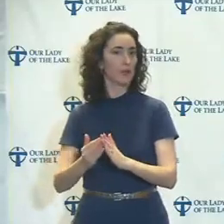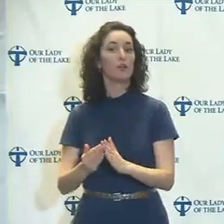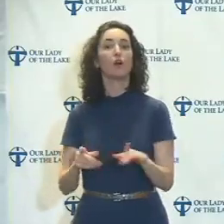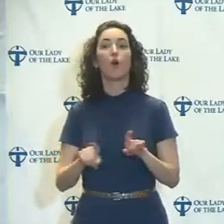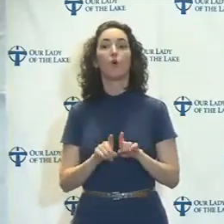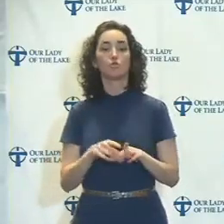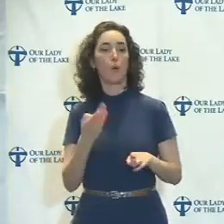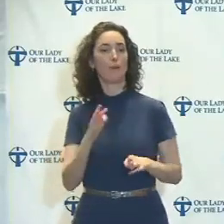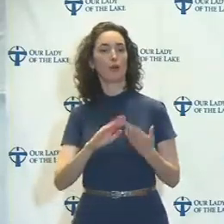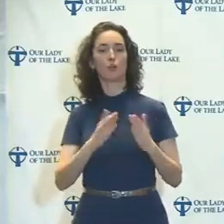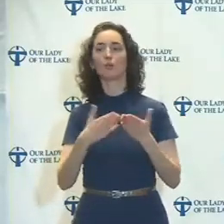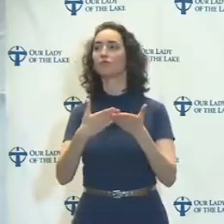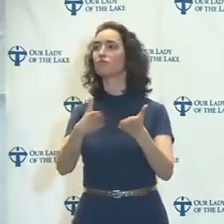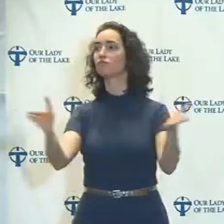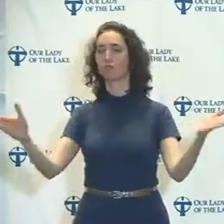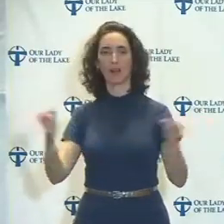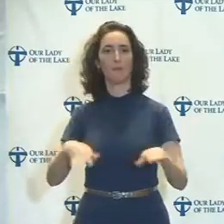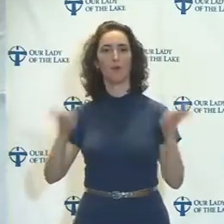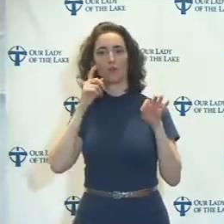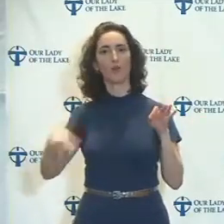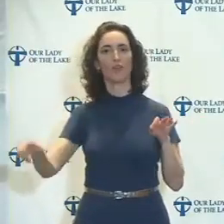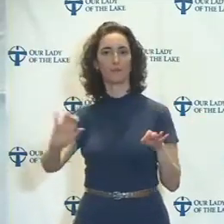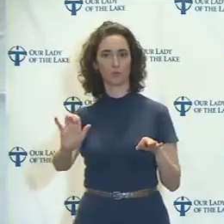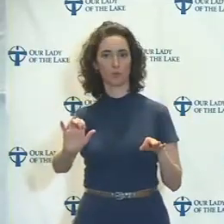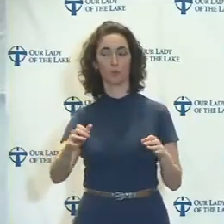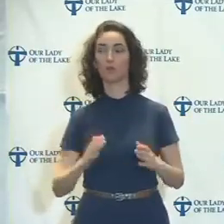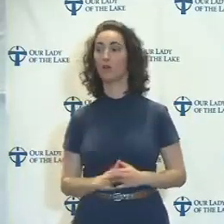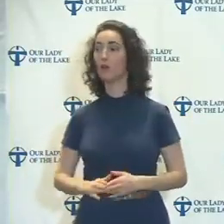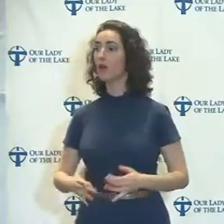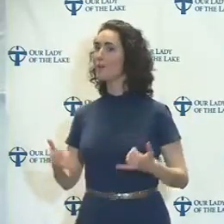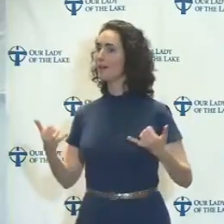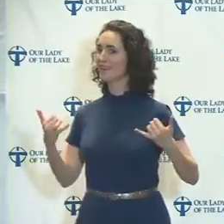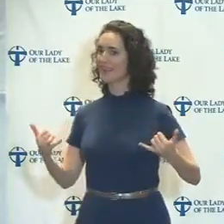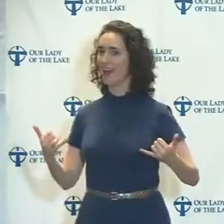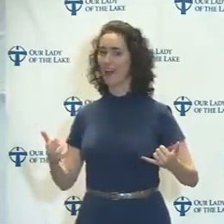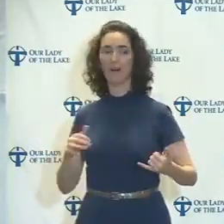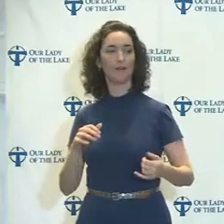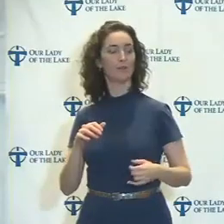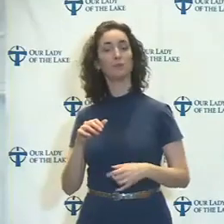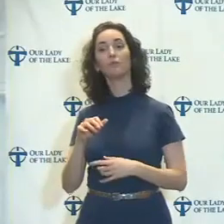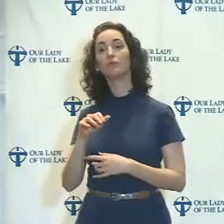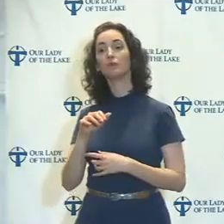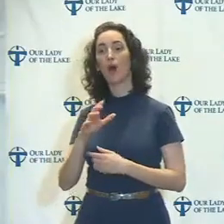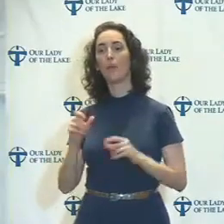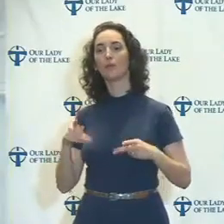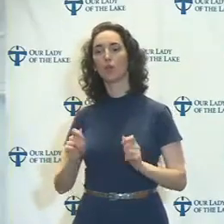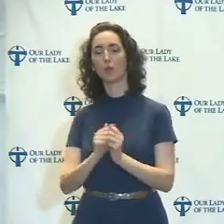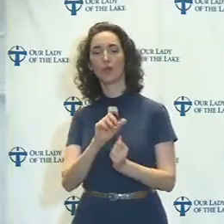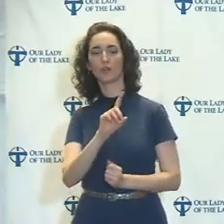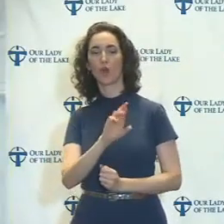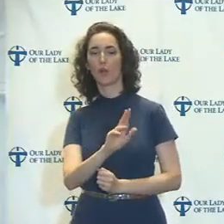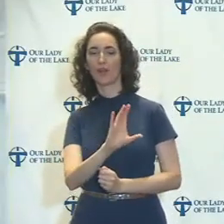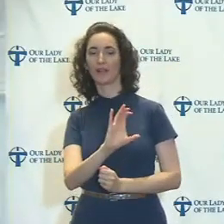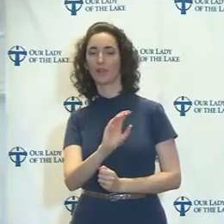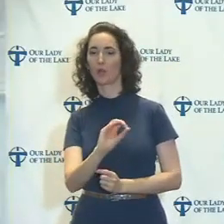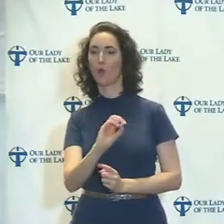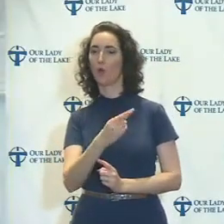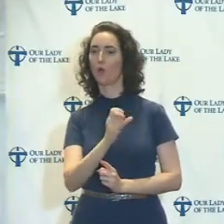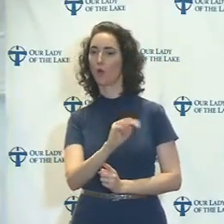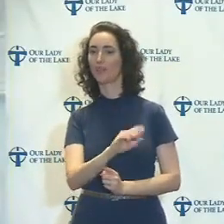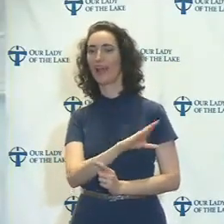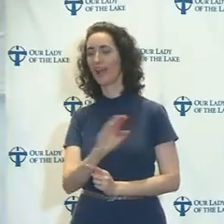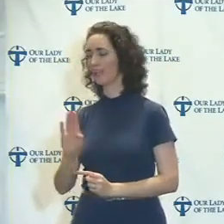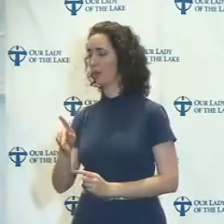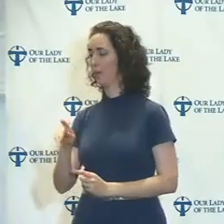Baton Rouge community at large. We're excited about this opportunity with Dr. Kerwin and the Pennington Biomedical Research Institute to be able